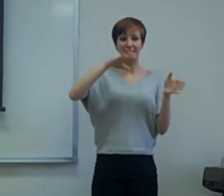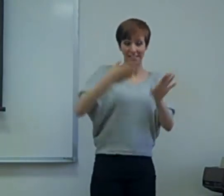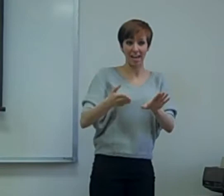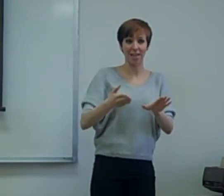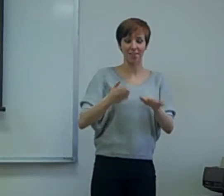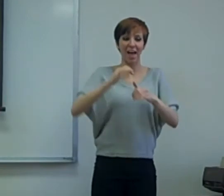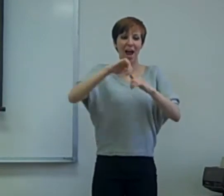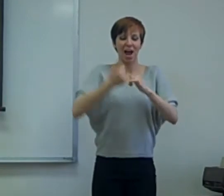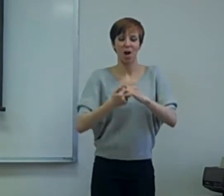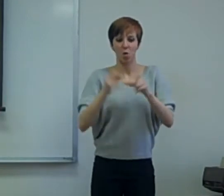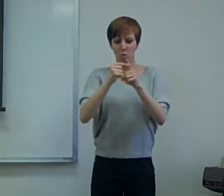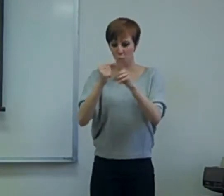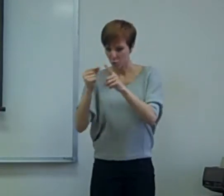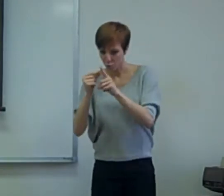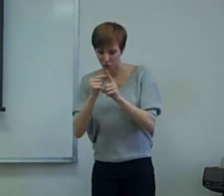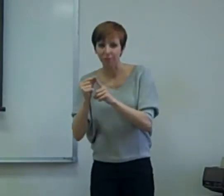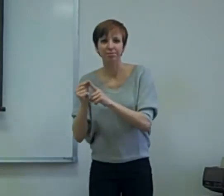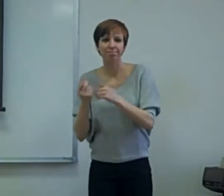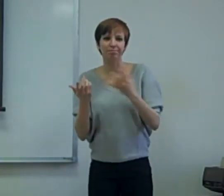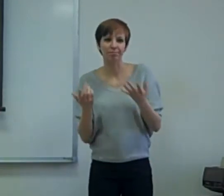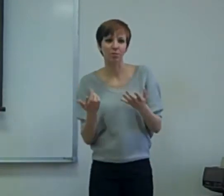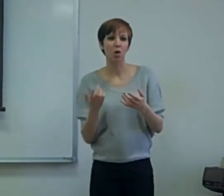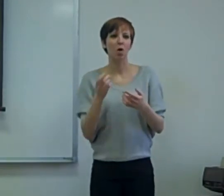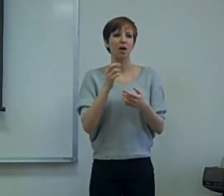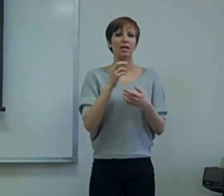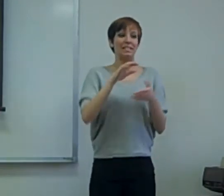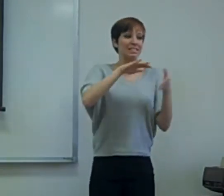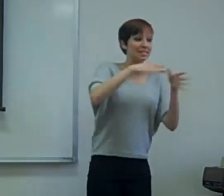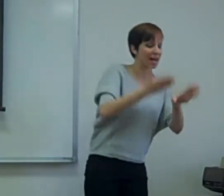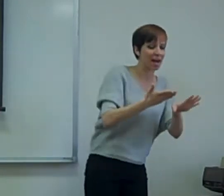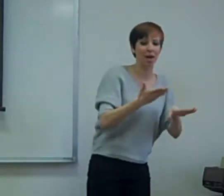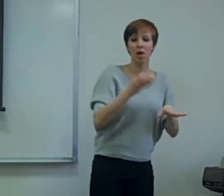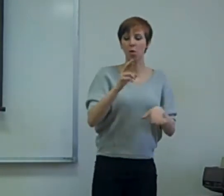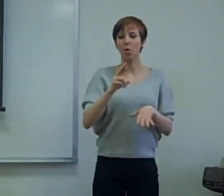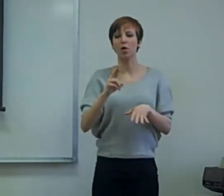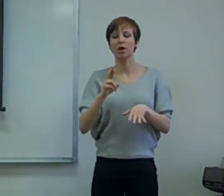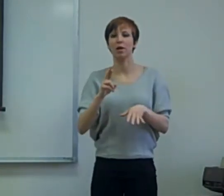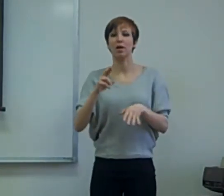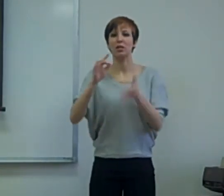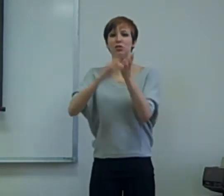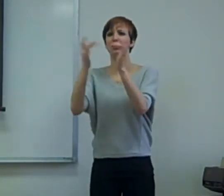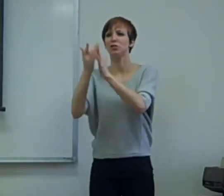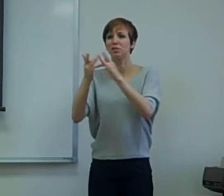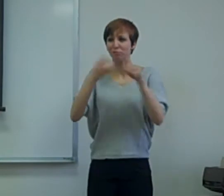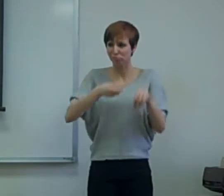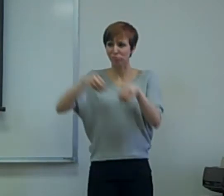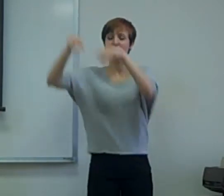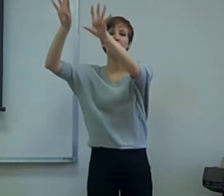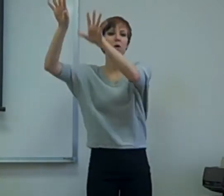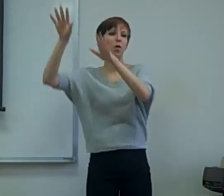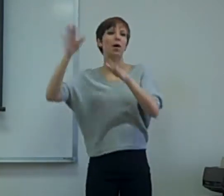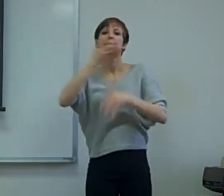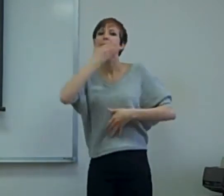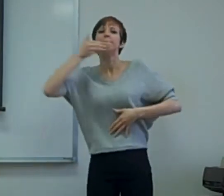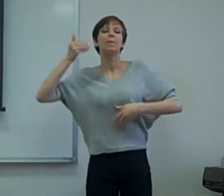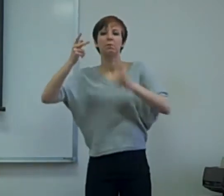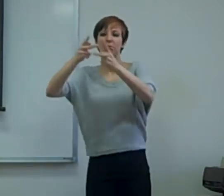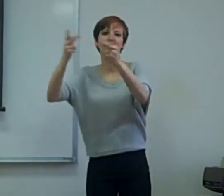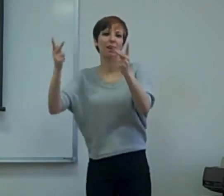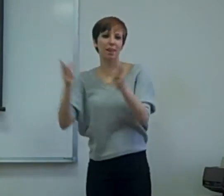he went to be with Jesus. Or he went to a better place, you know. And my mom would say to you,